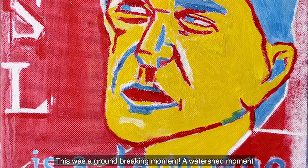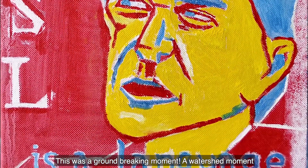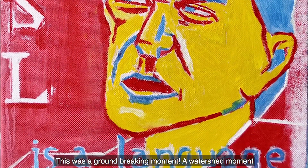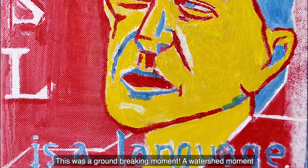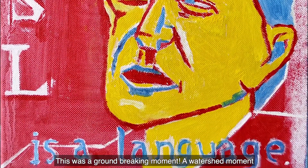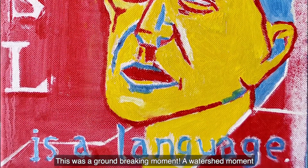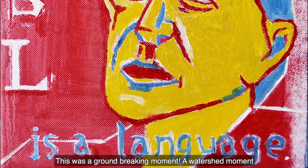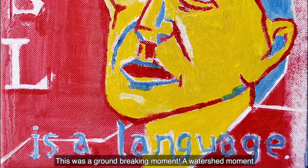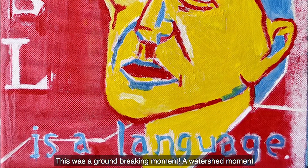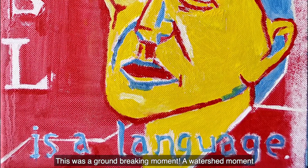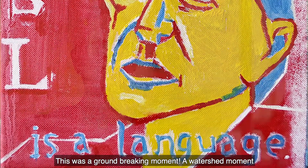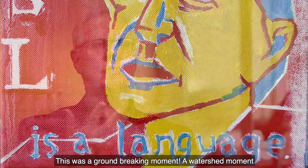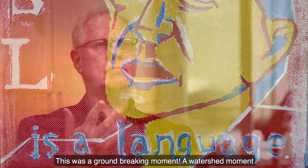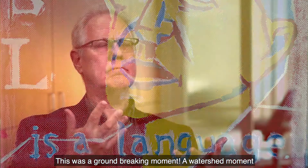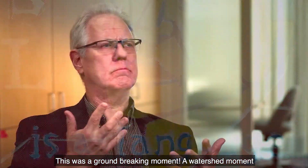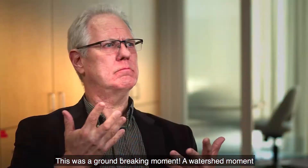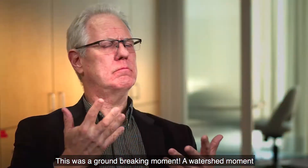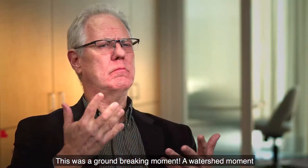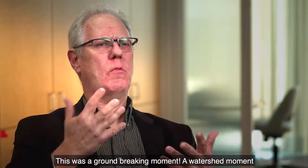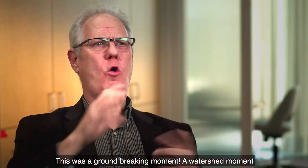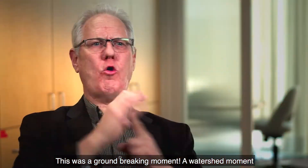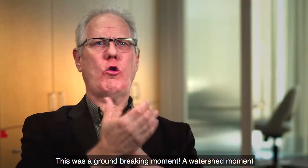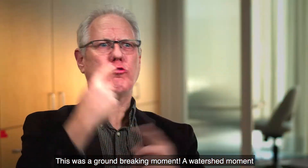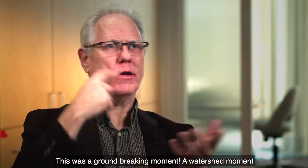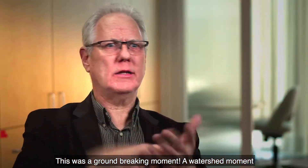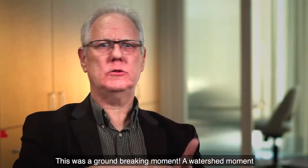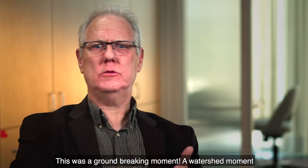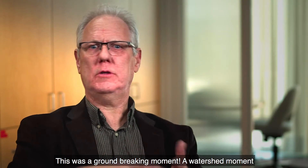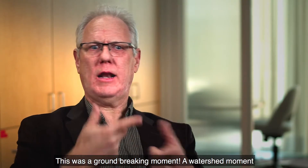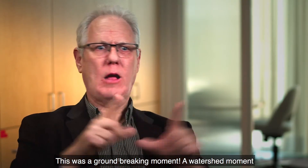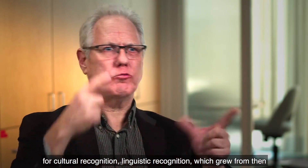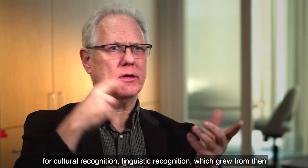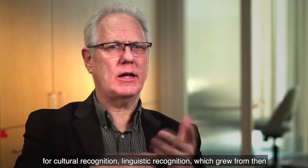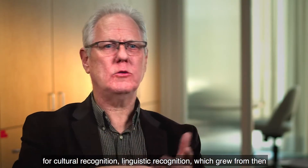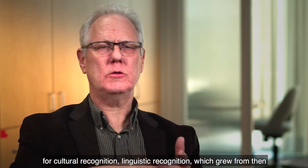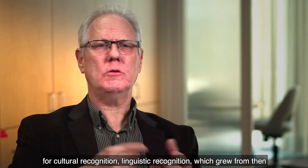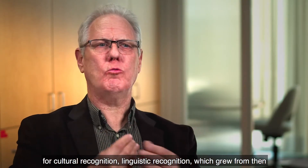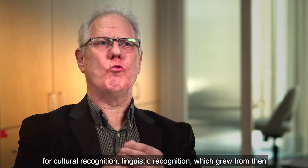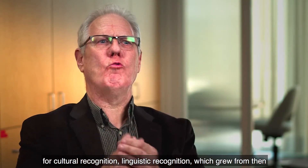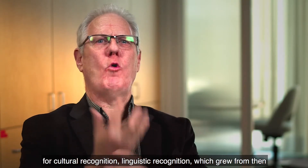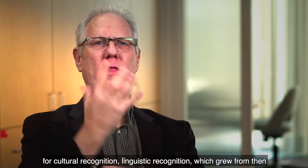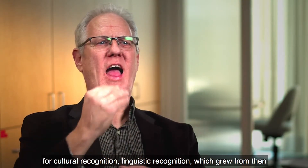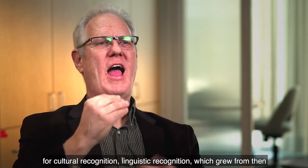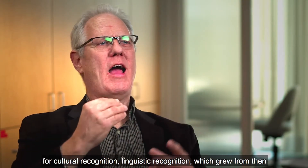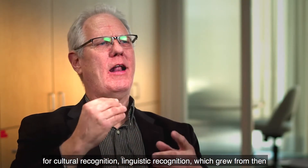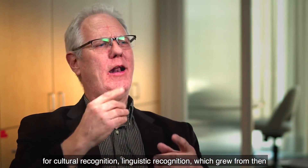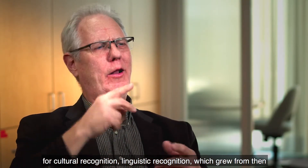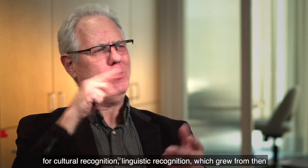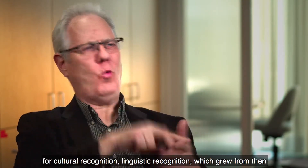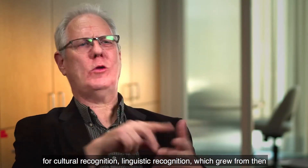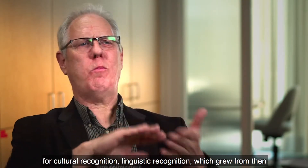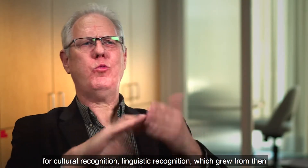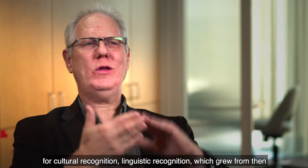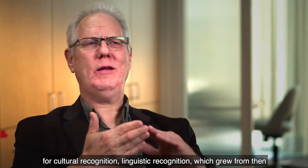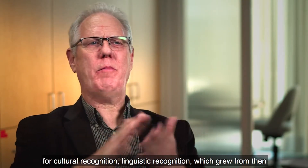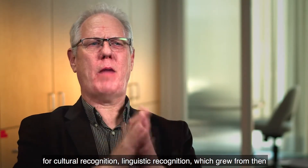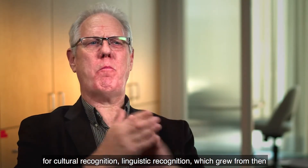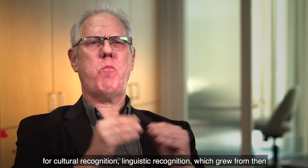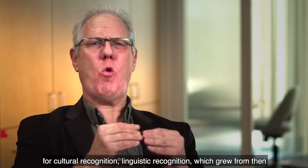And this was a groundbreaking moment, a watershed moment for cultural recognition, linguistic recognition, which grew from then.